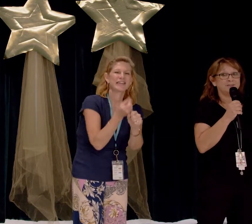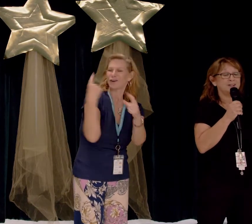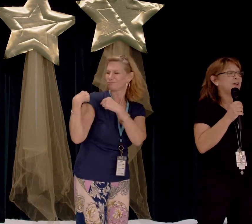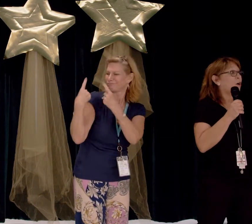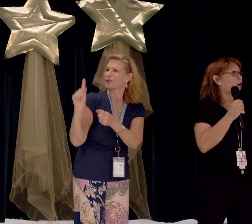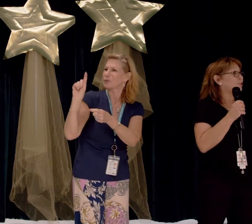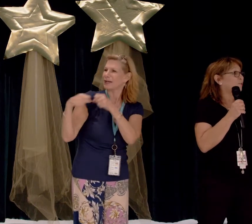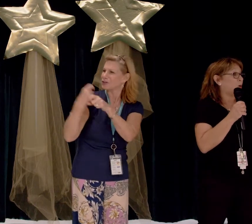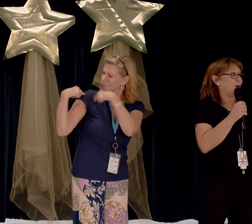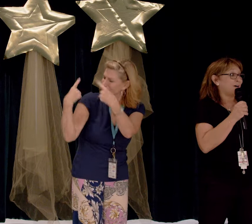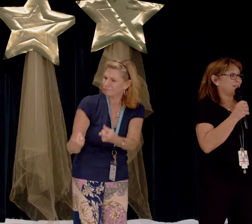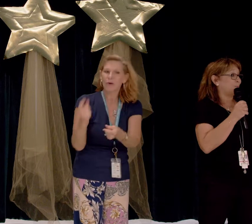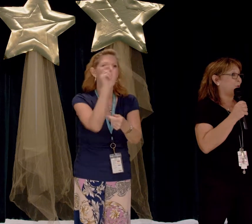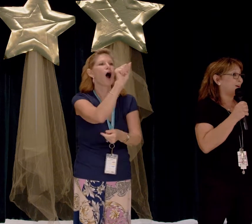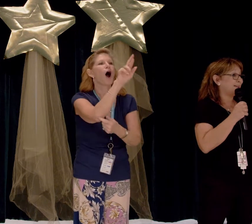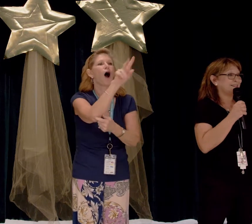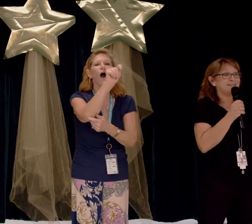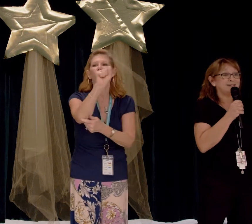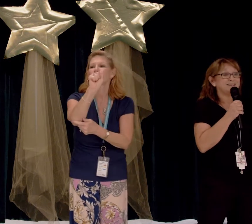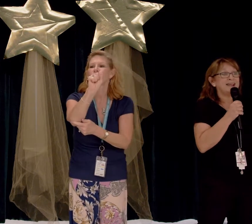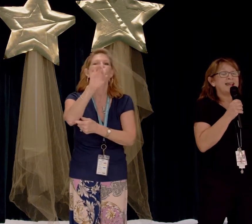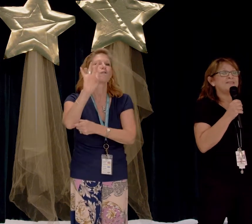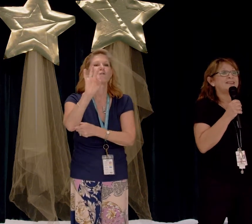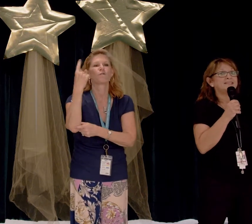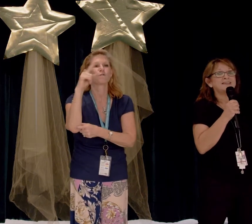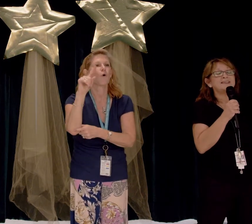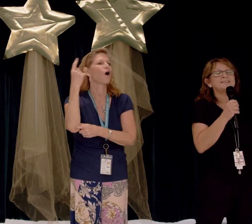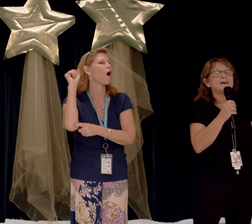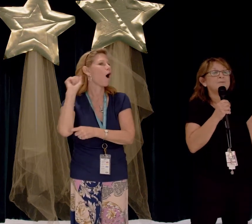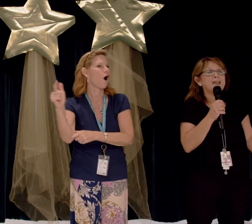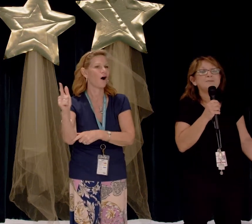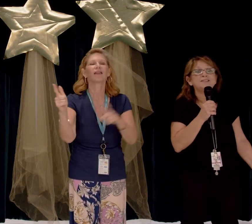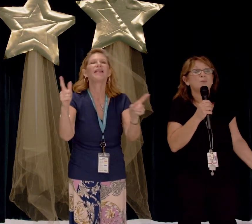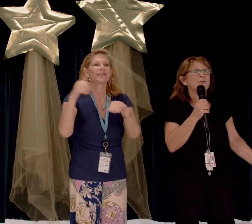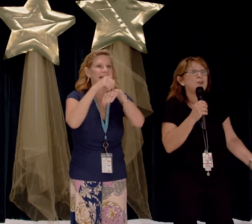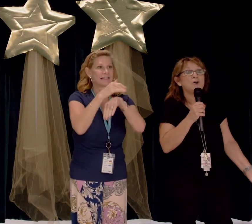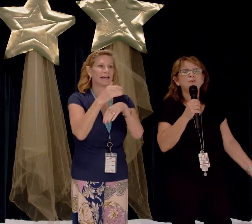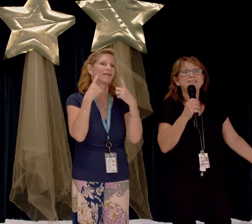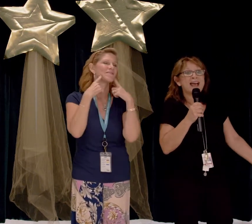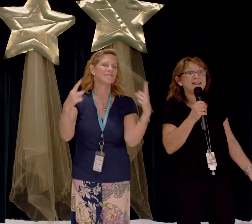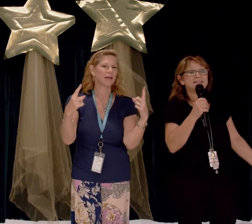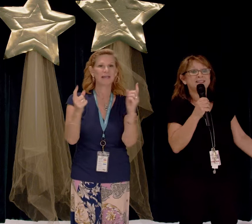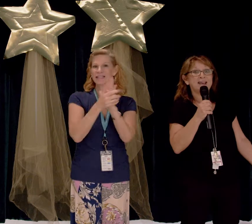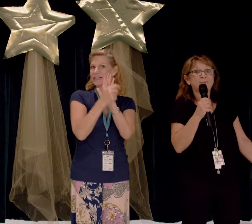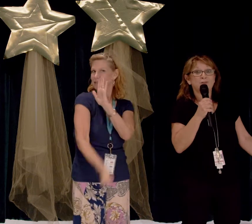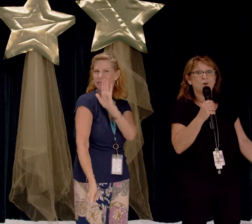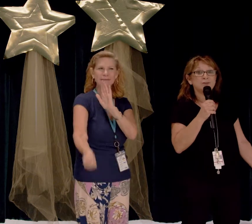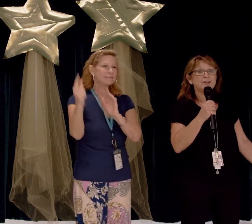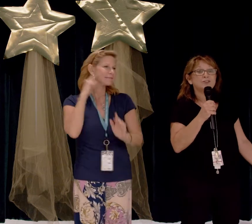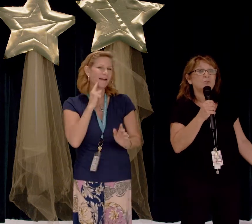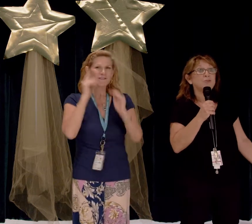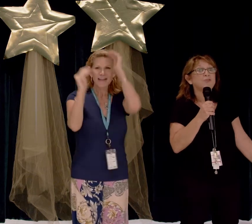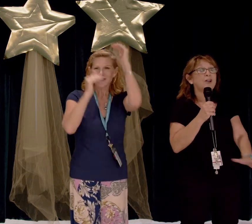20 years. Arts for All has supported us in this, and they send us a famous, well-known, talented deaf